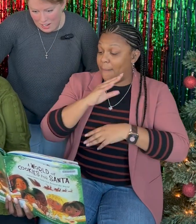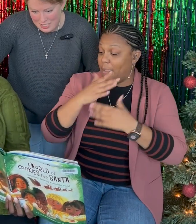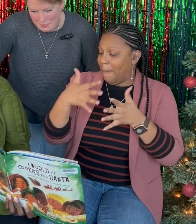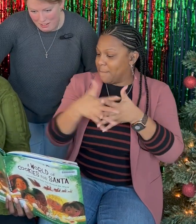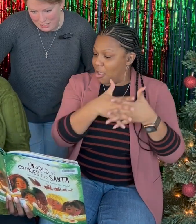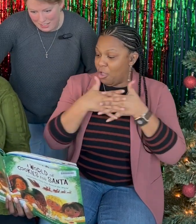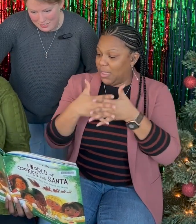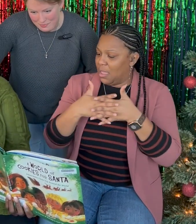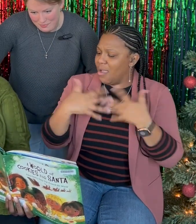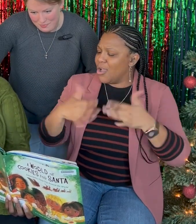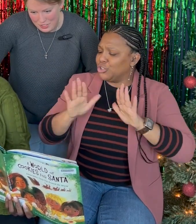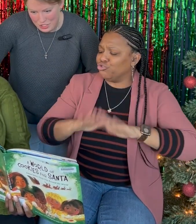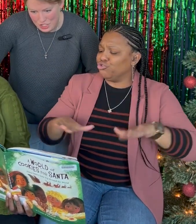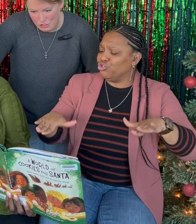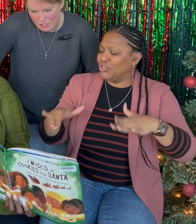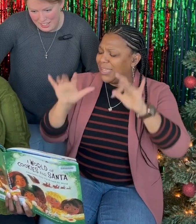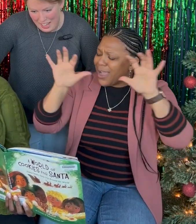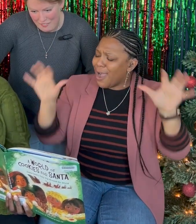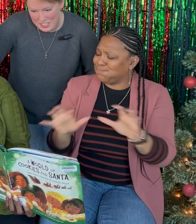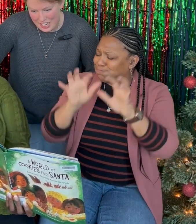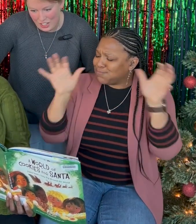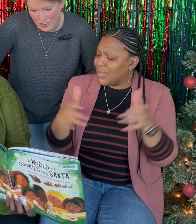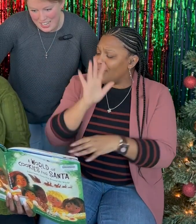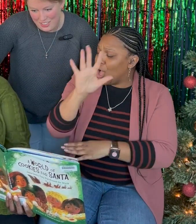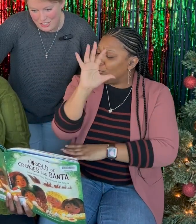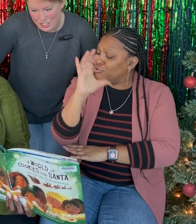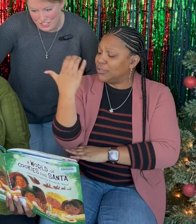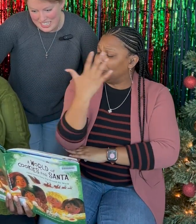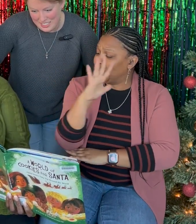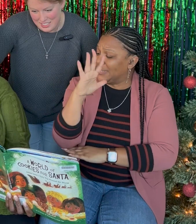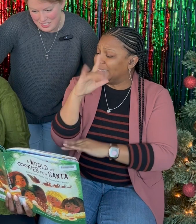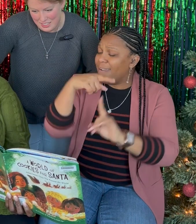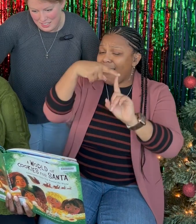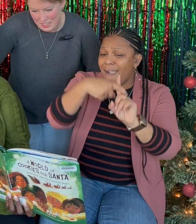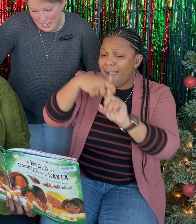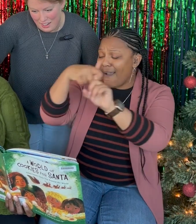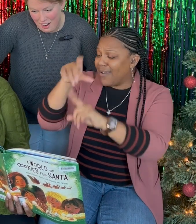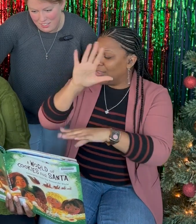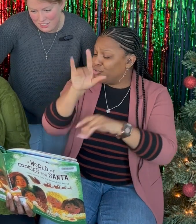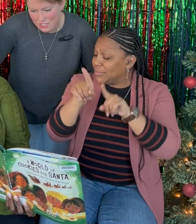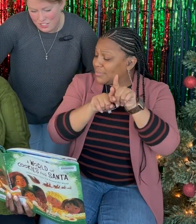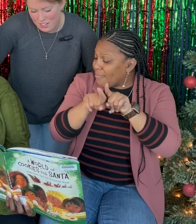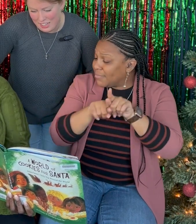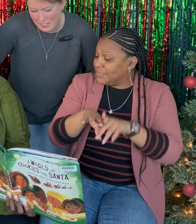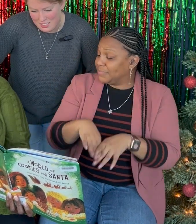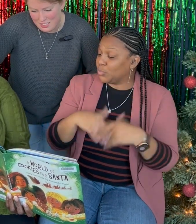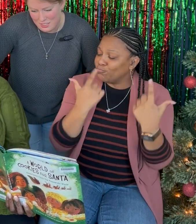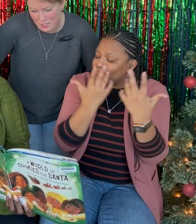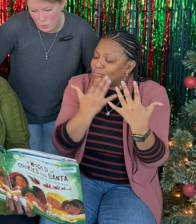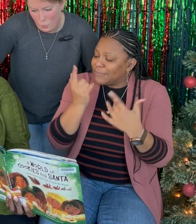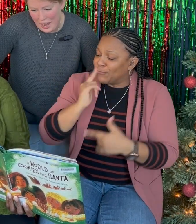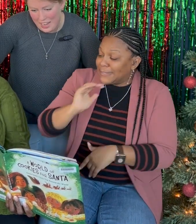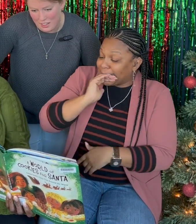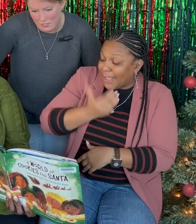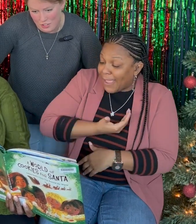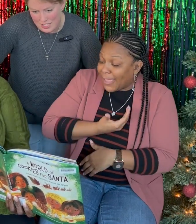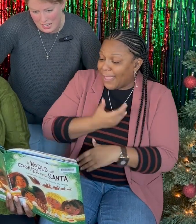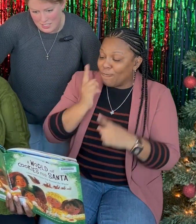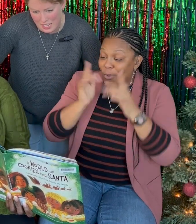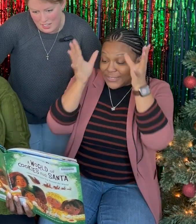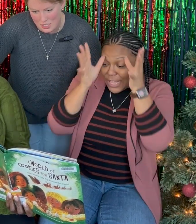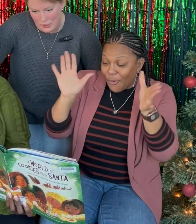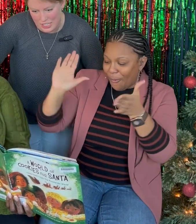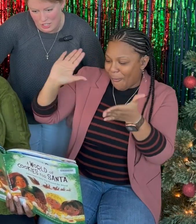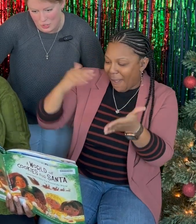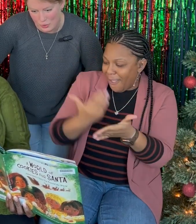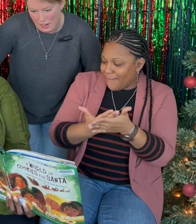All across America, children have decorated their trees and hung their stockings, waiting for Santa